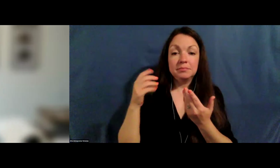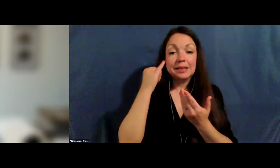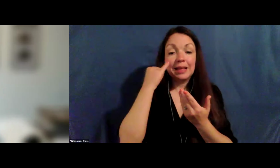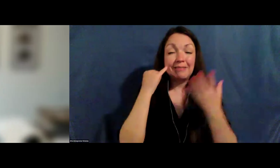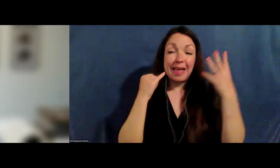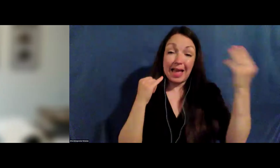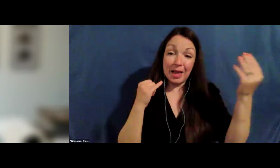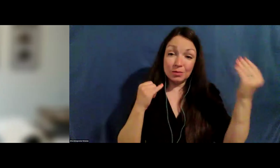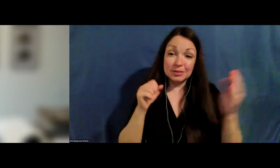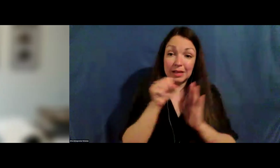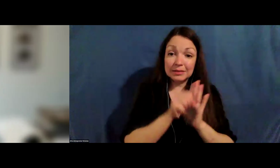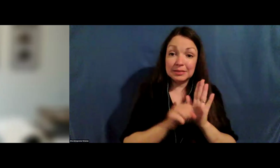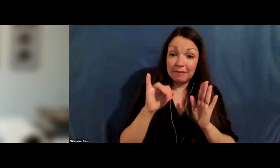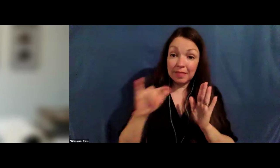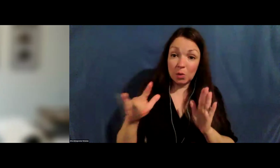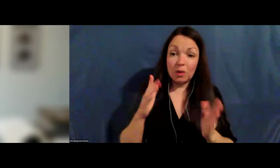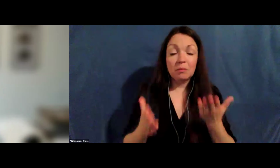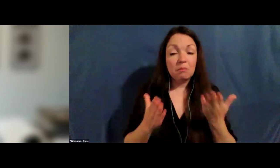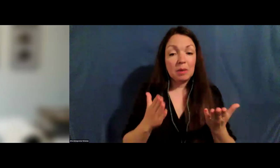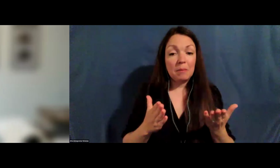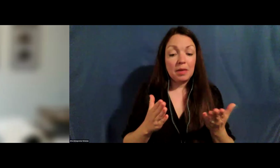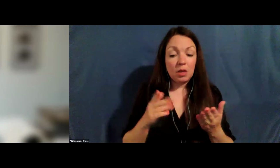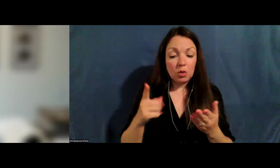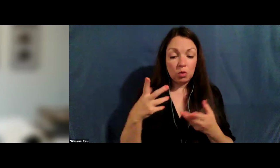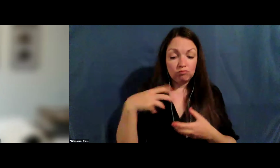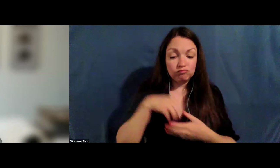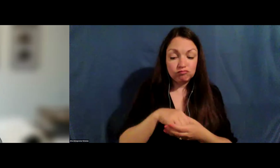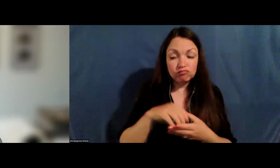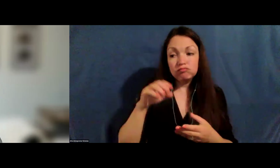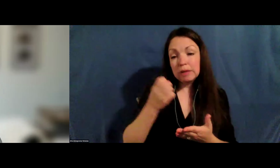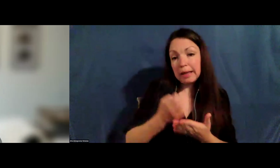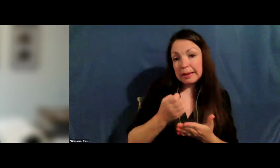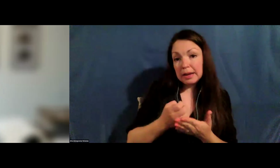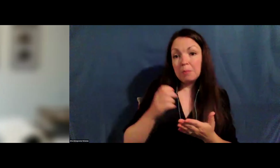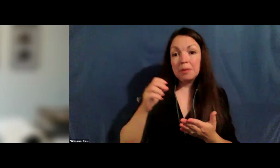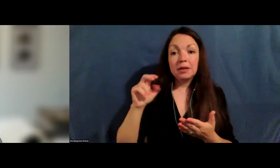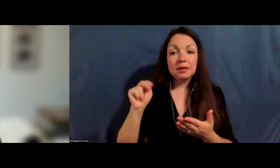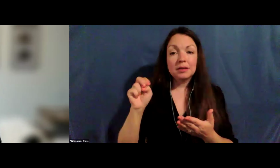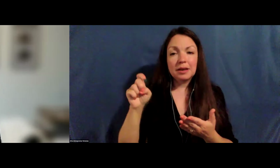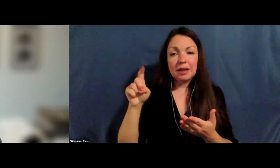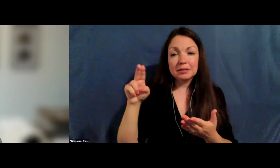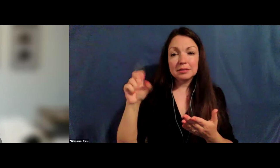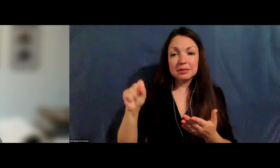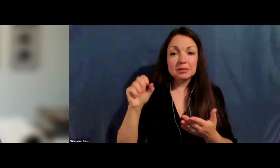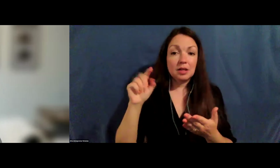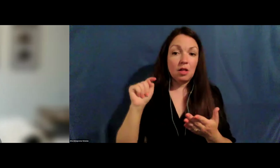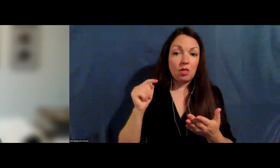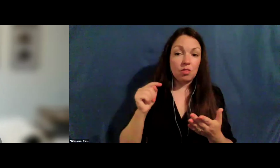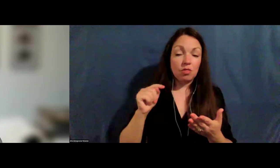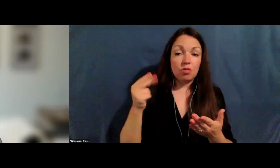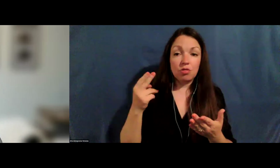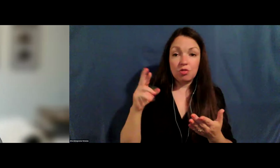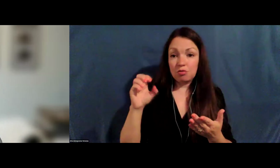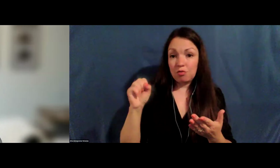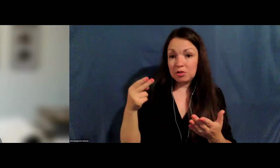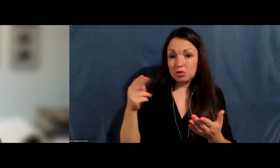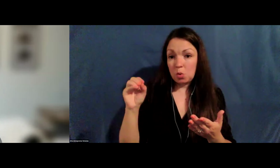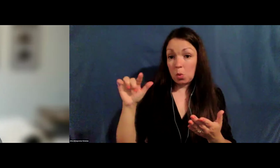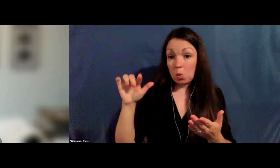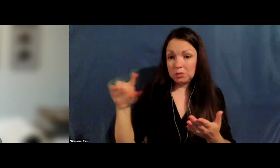to something that's called an economic nexus threshold. So say somebody who sits in Indiana and is making sales into